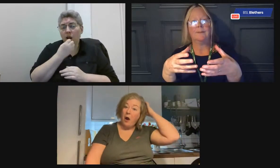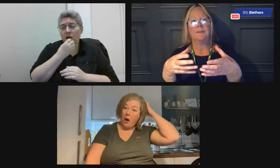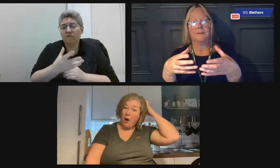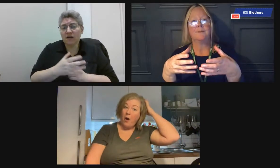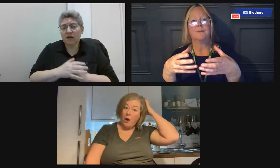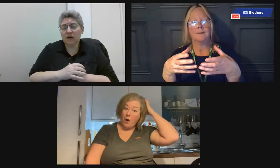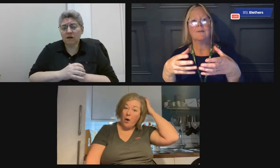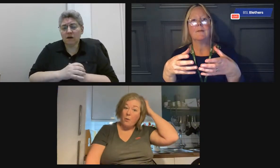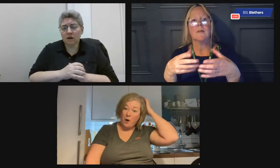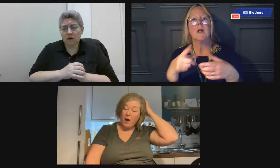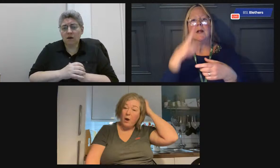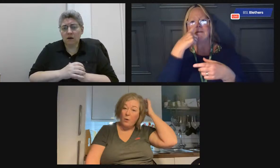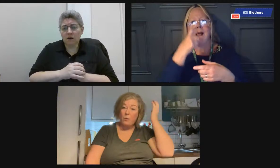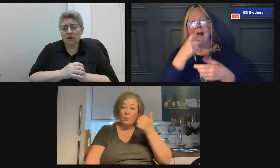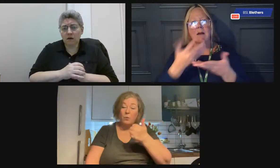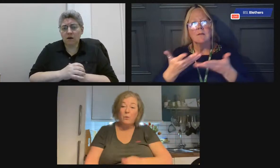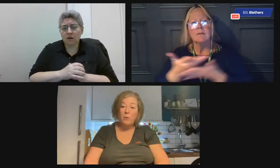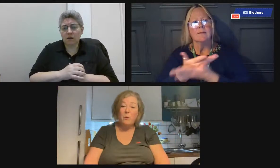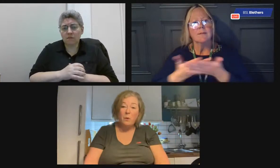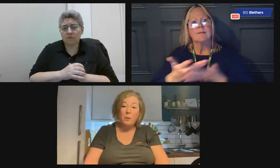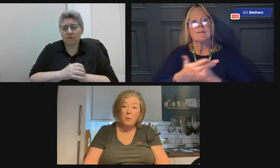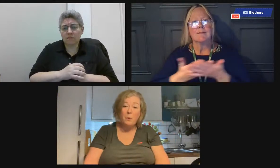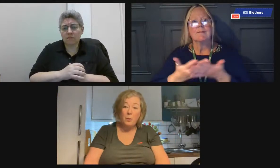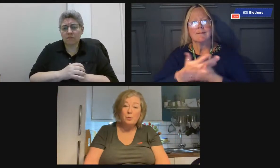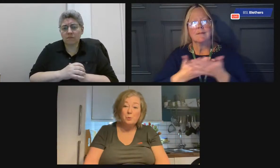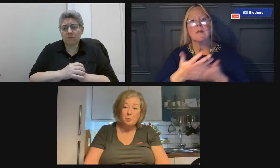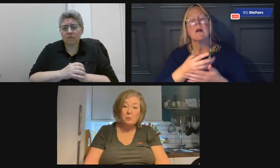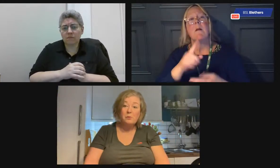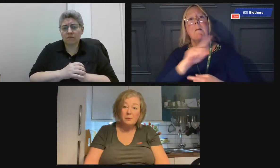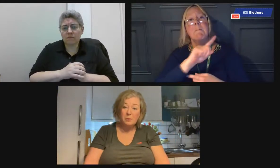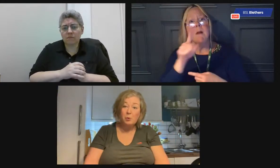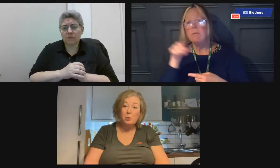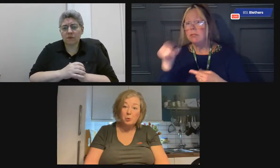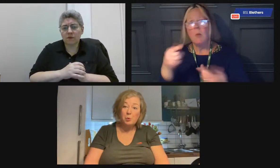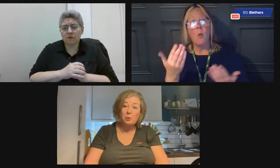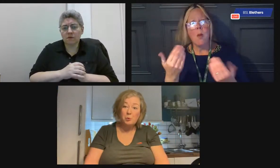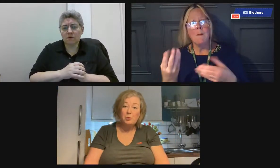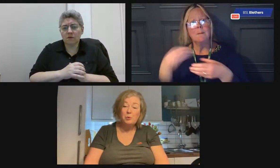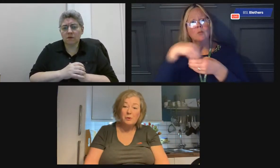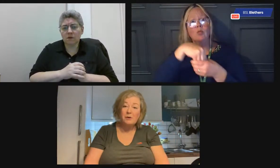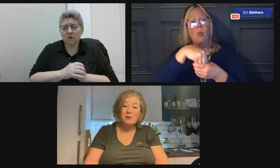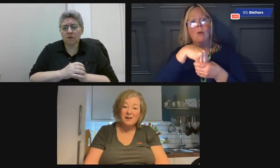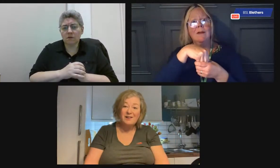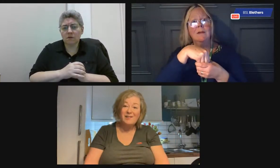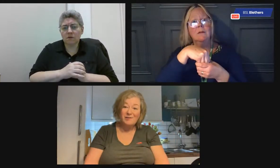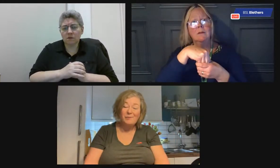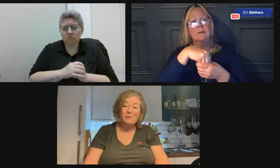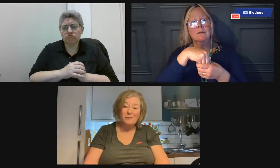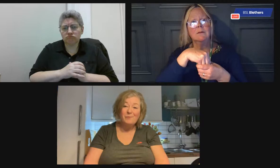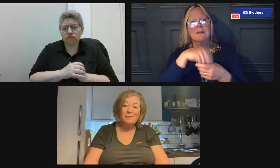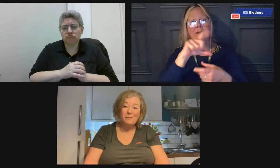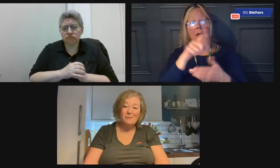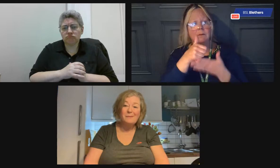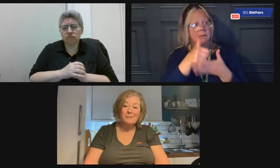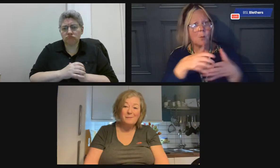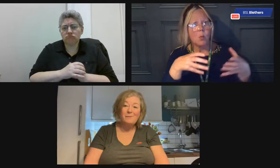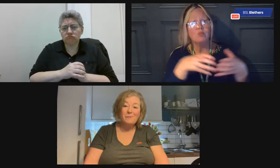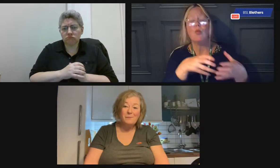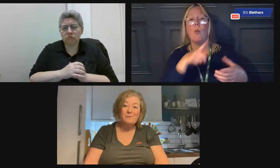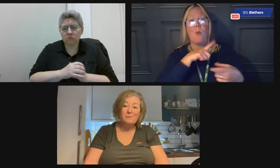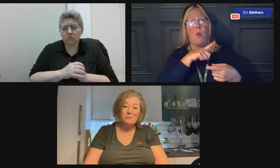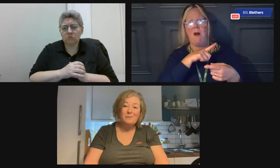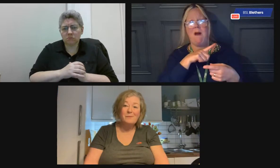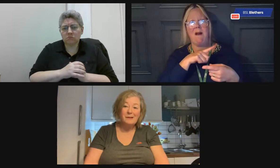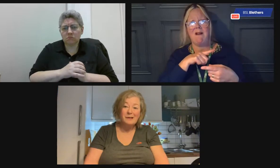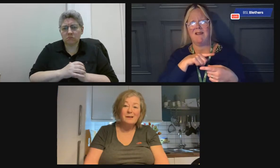up a specialist carers Fantastic. support group, where people can discuss their particular concerns. But you're still welcome